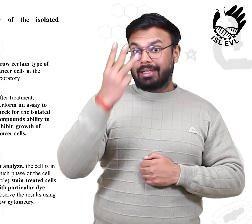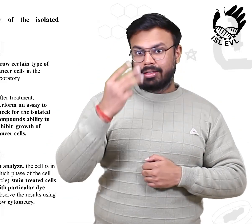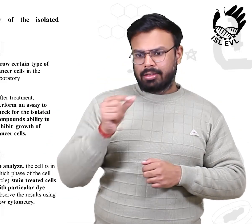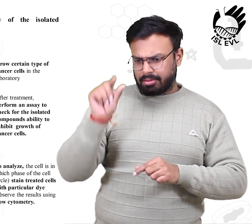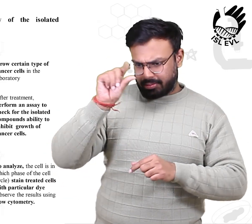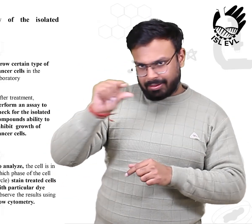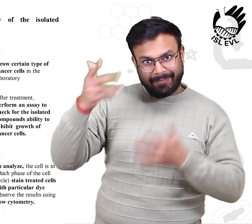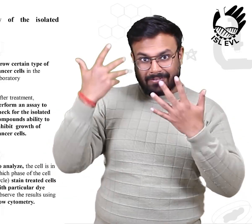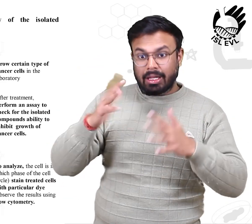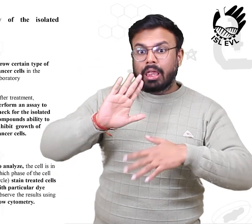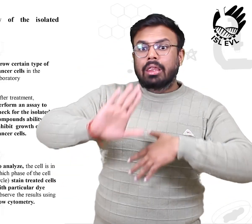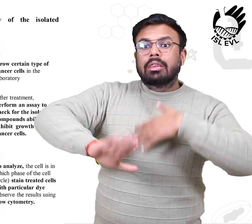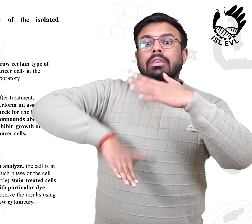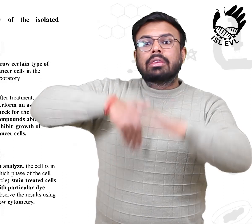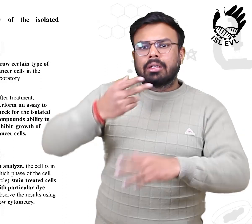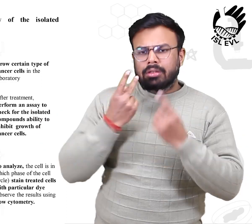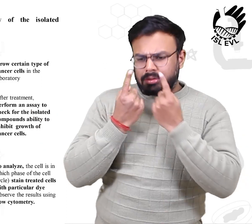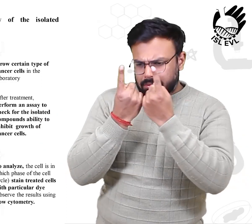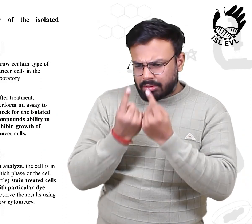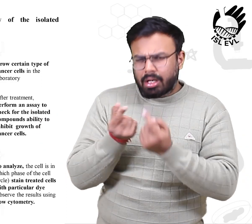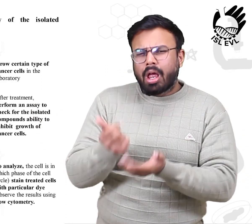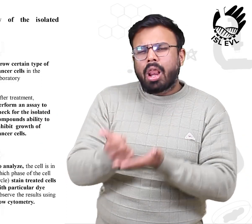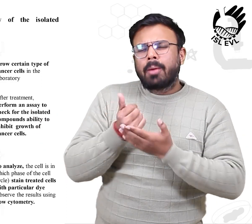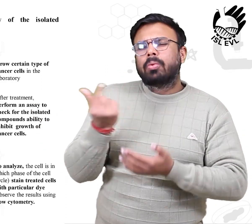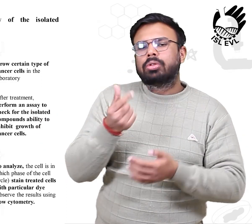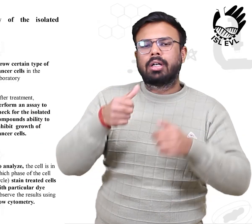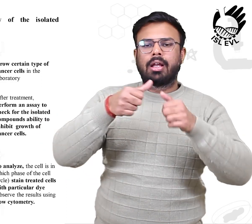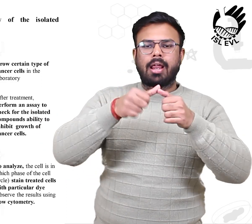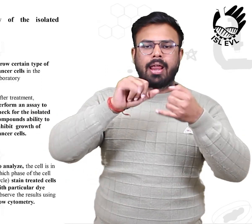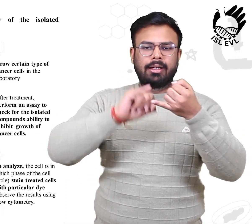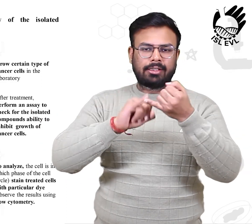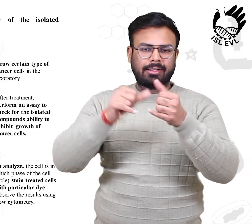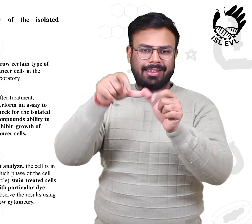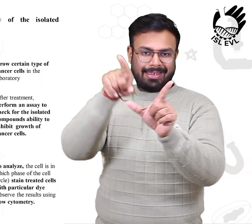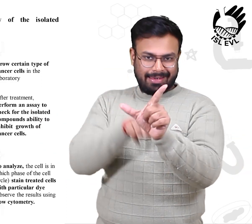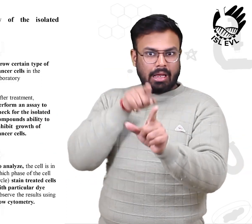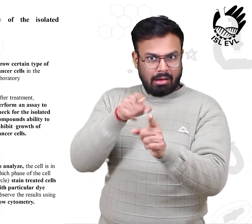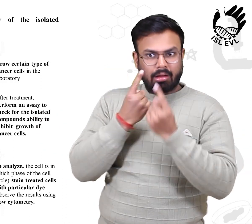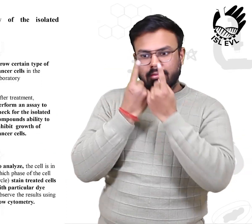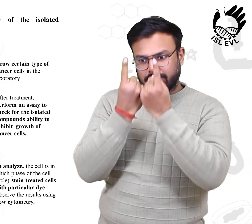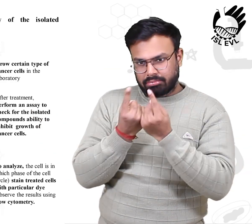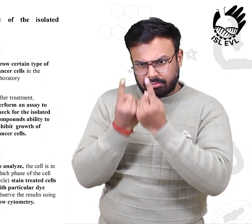Third, after treatment, perform an assay to check for the isolated